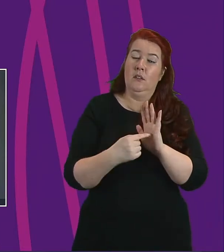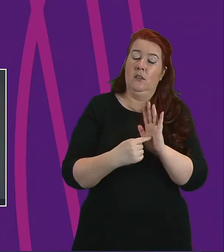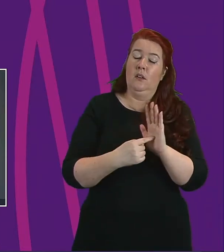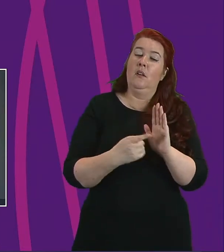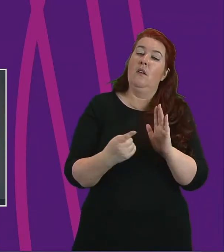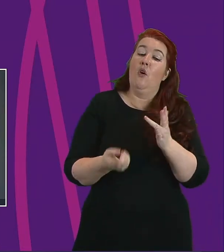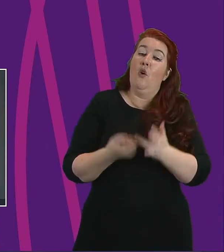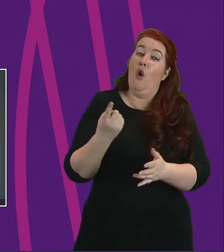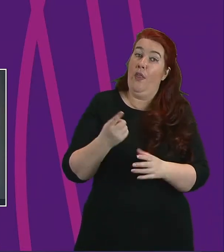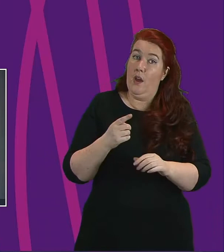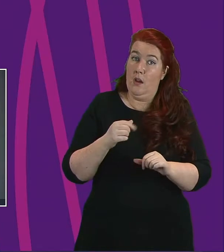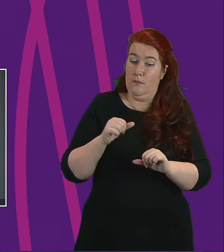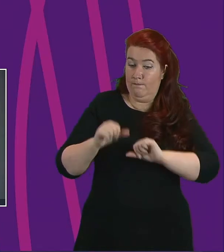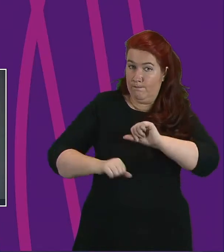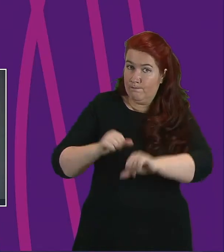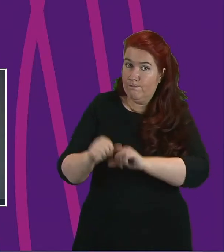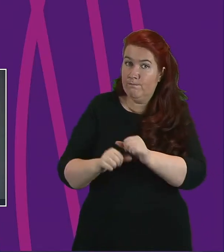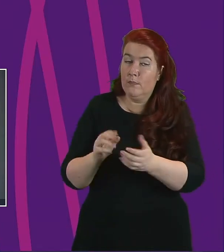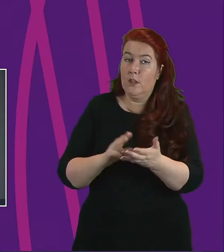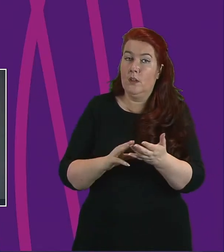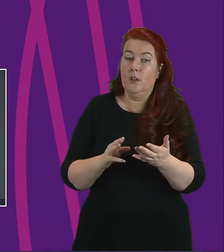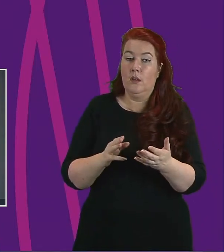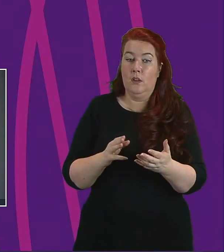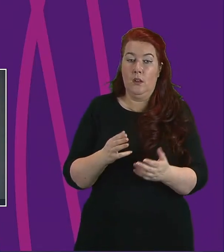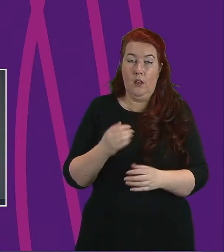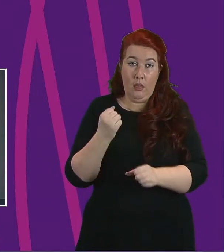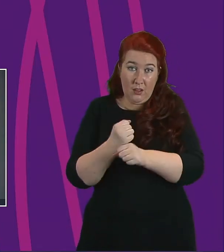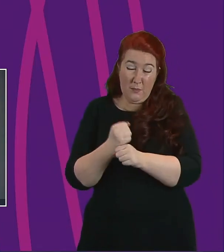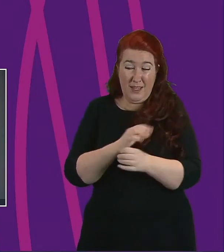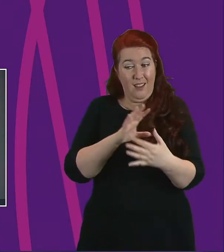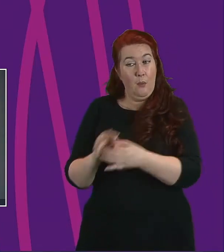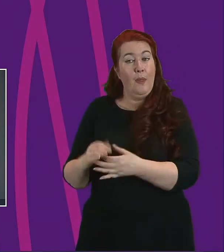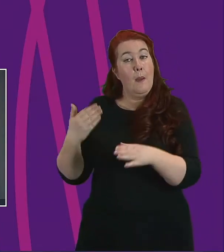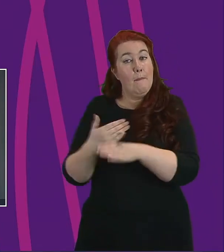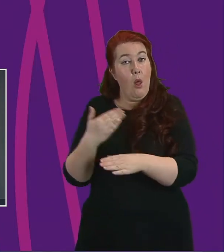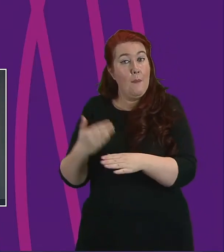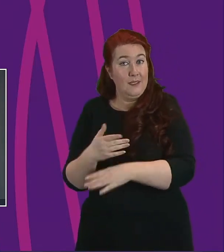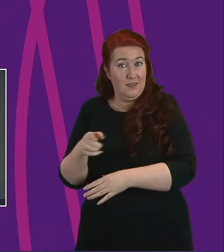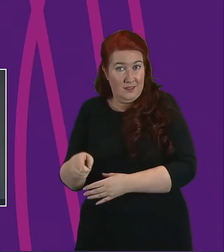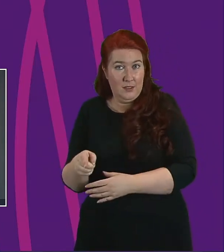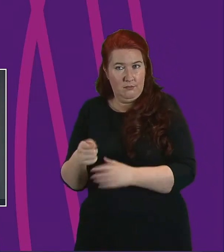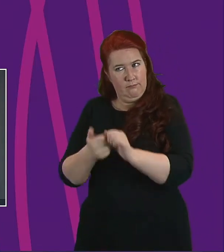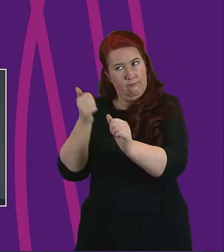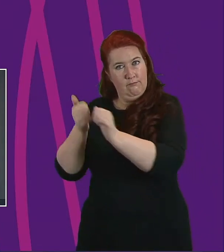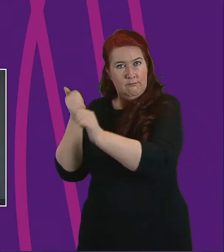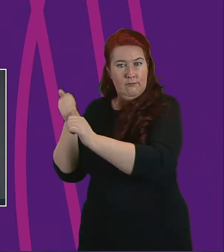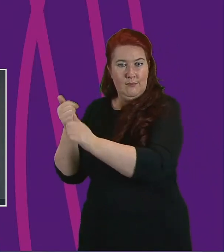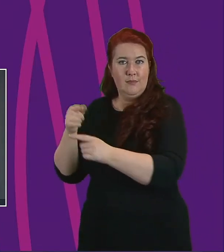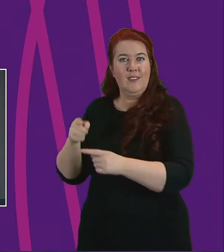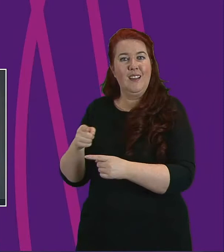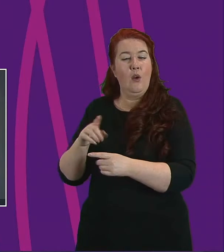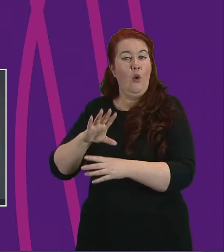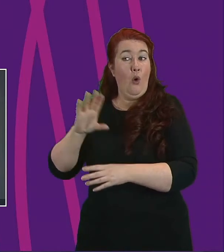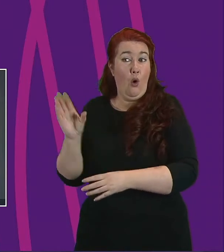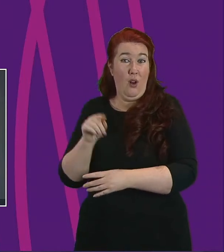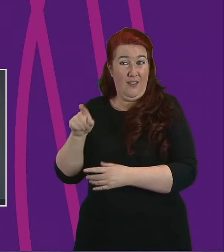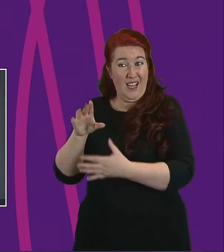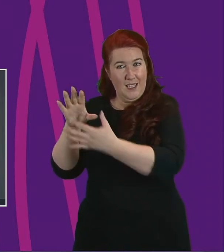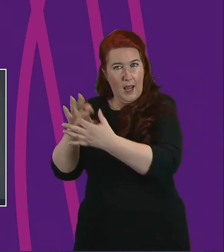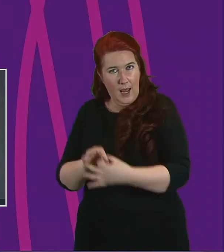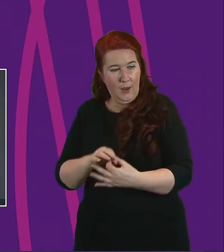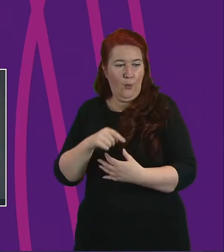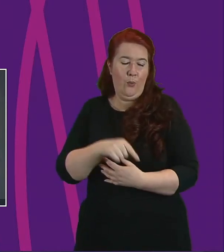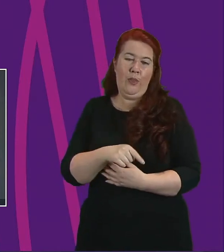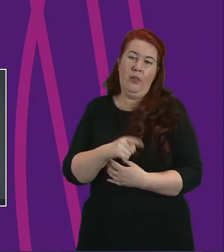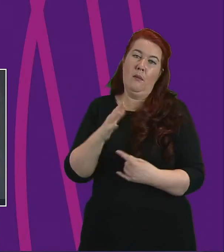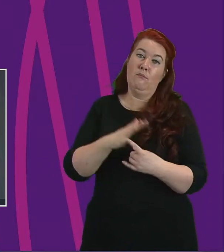taking forward, particularly in relation to employment and the return to work, are predicated on the importance